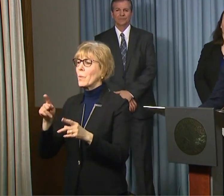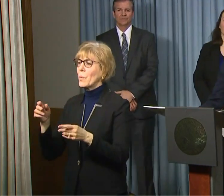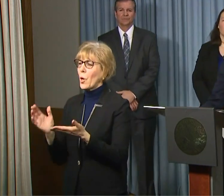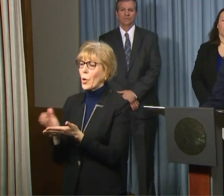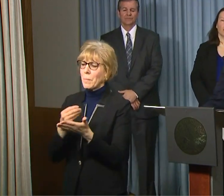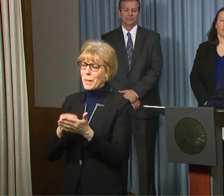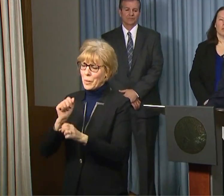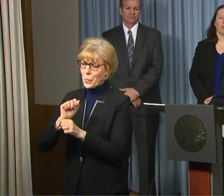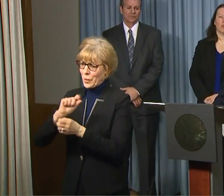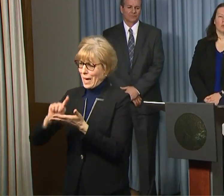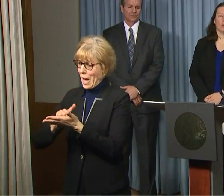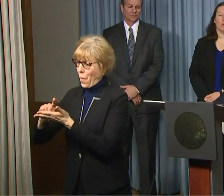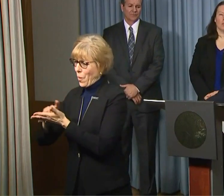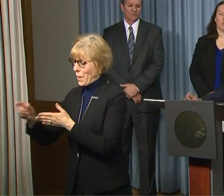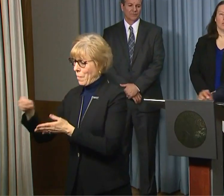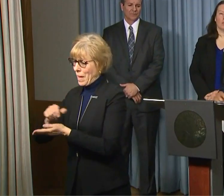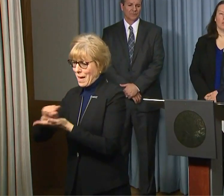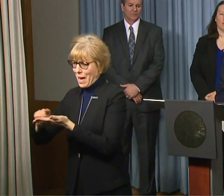Yeah.